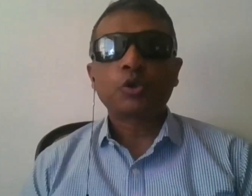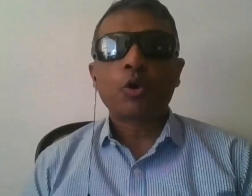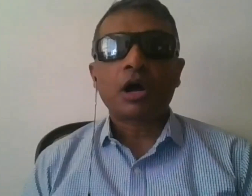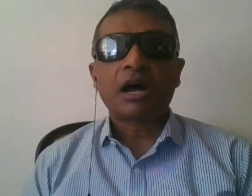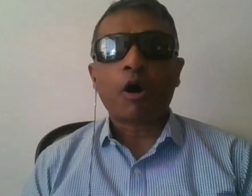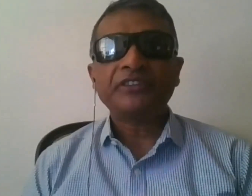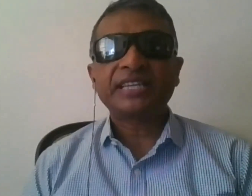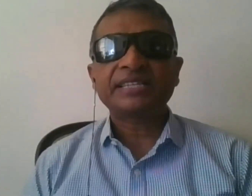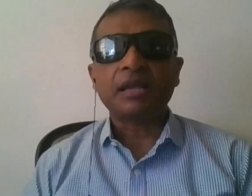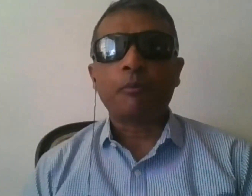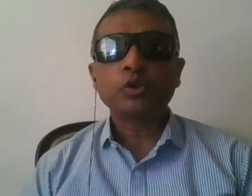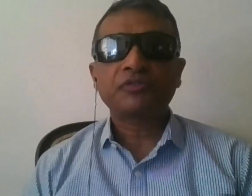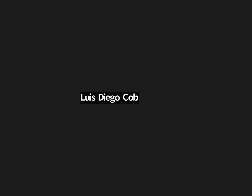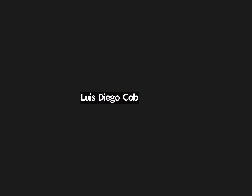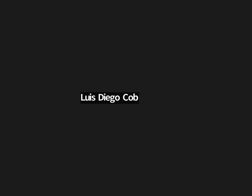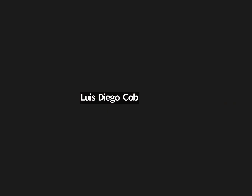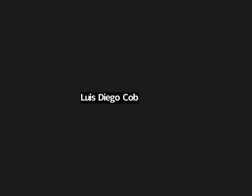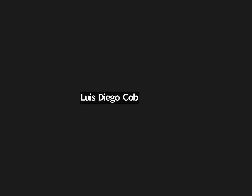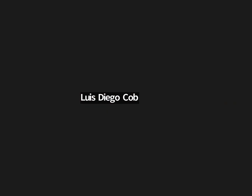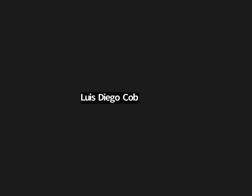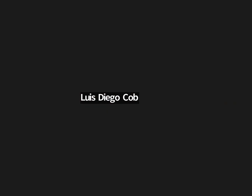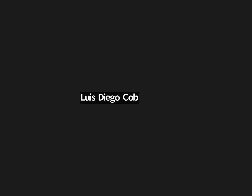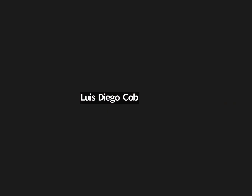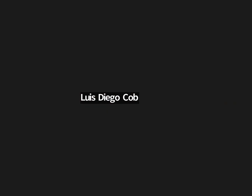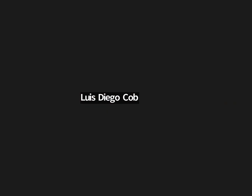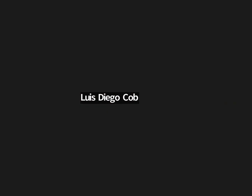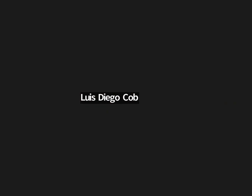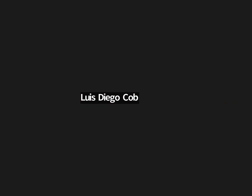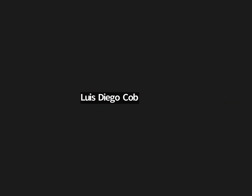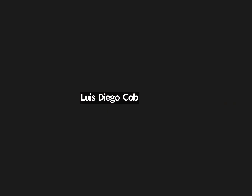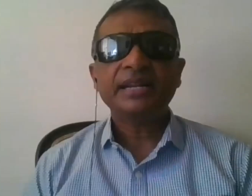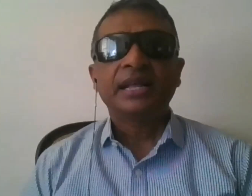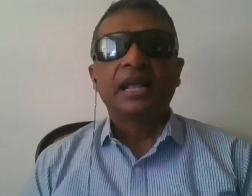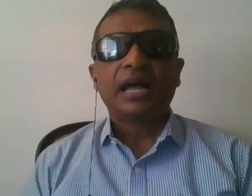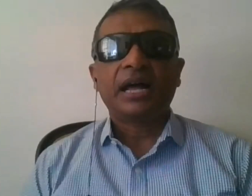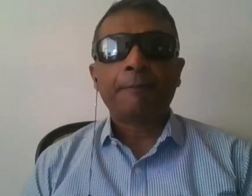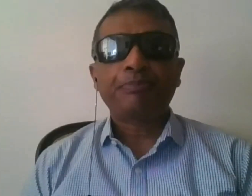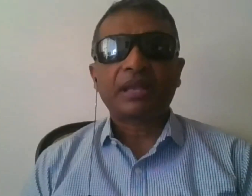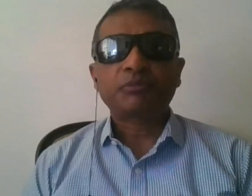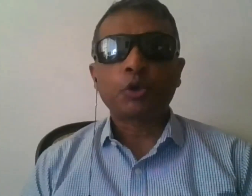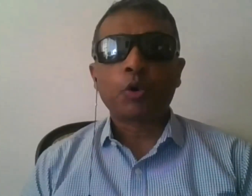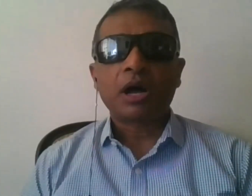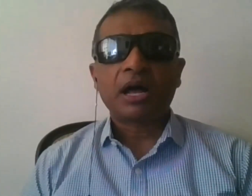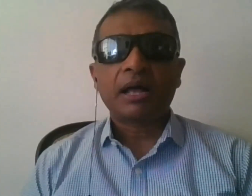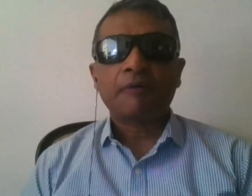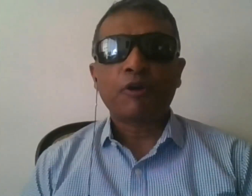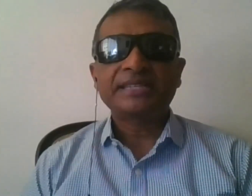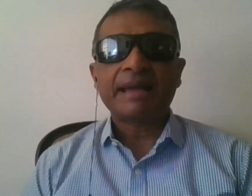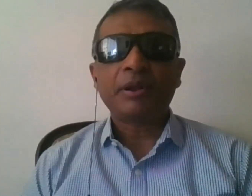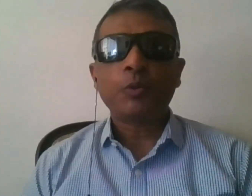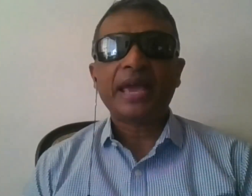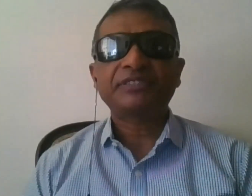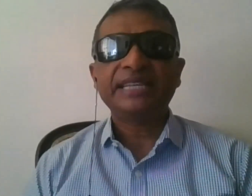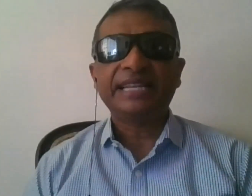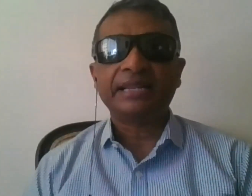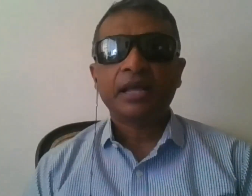Offices most of the times will not be fully accessible. right? So for